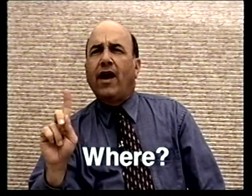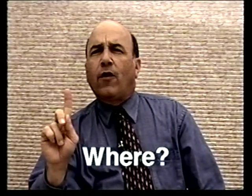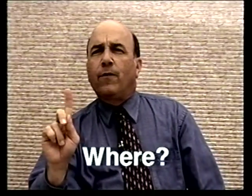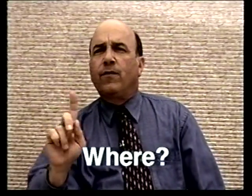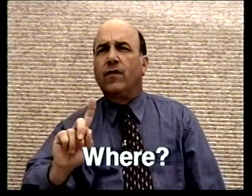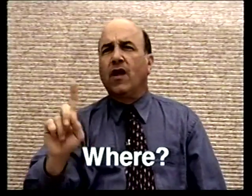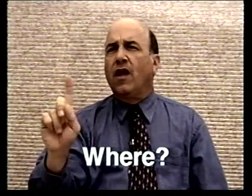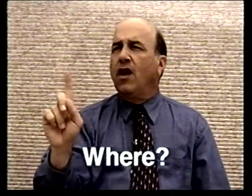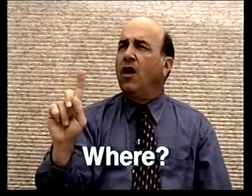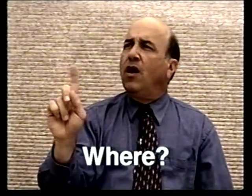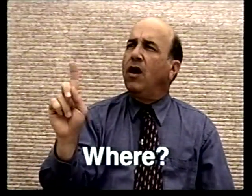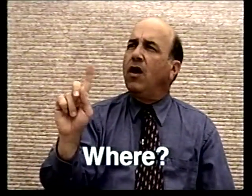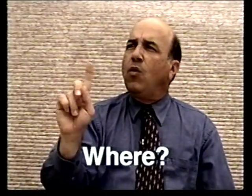Where?